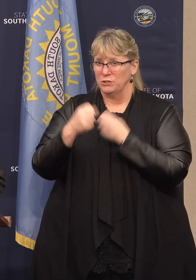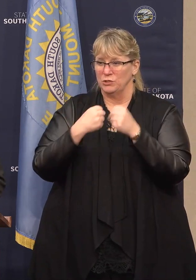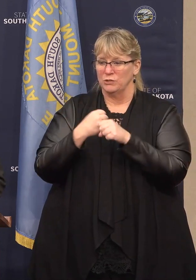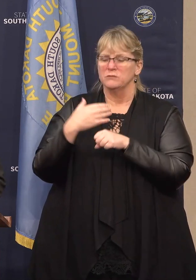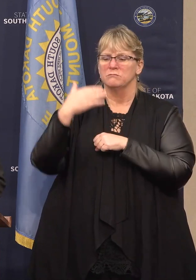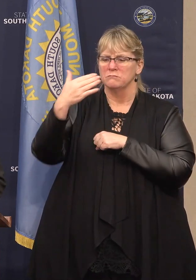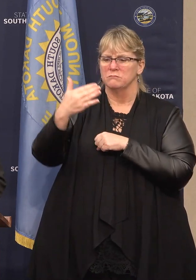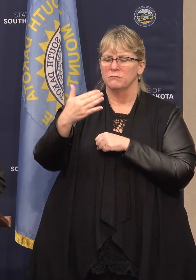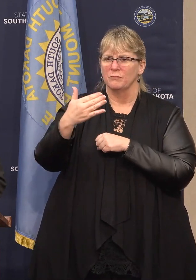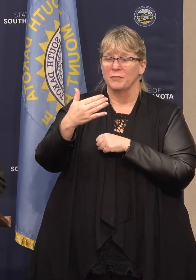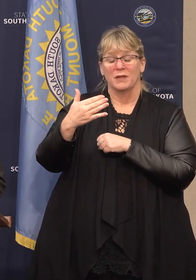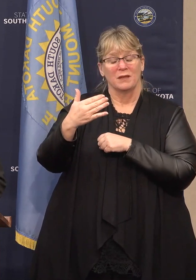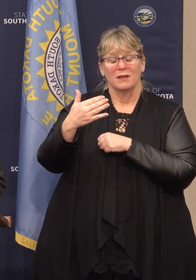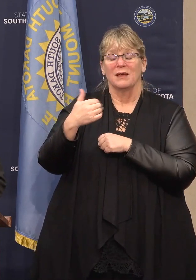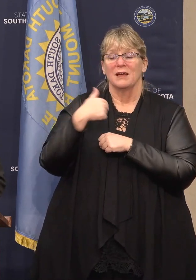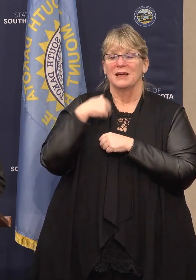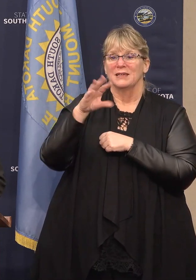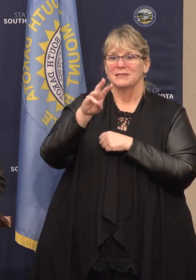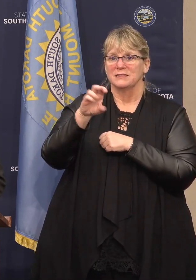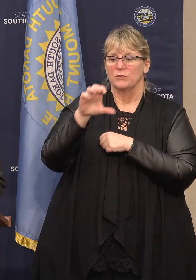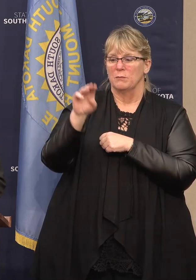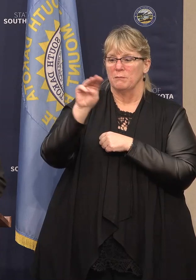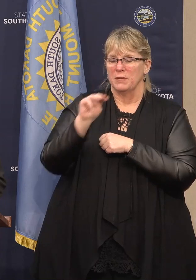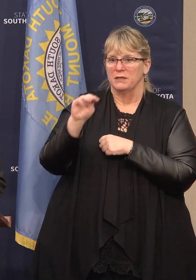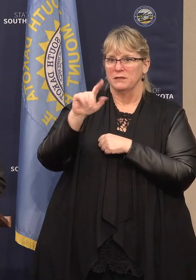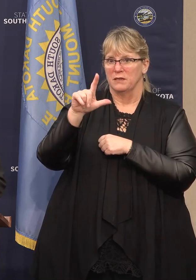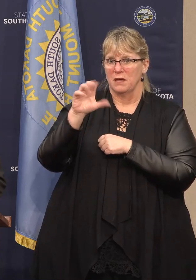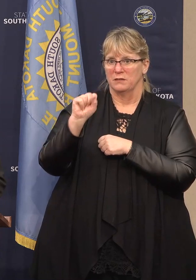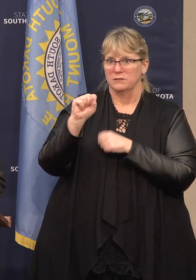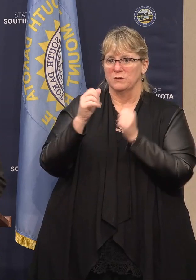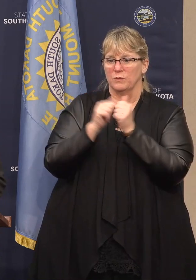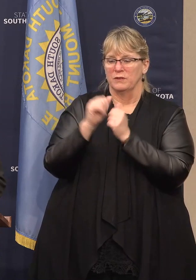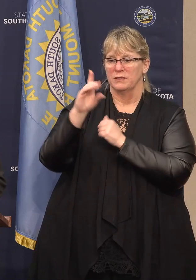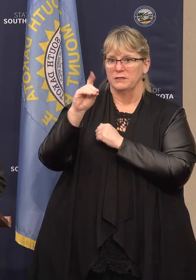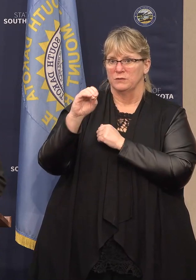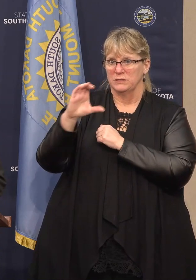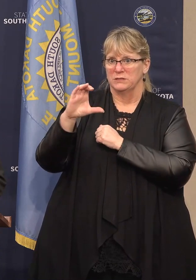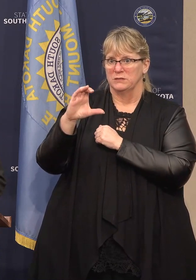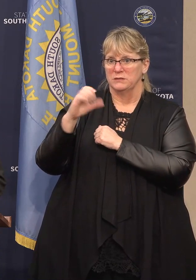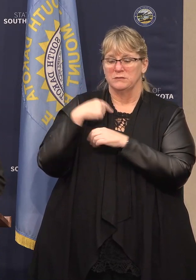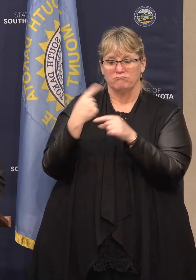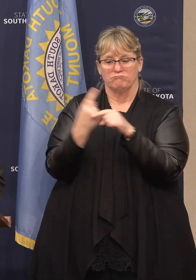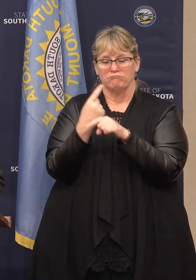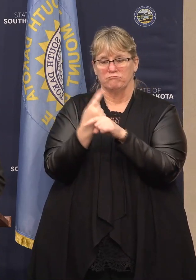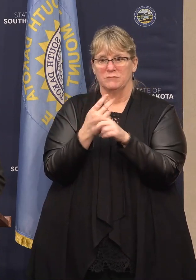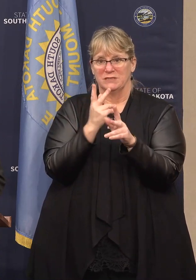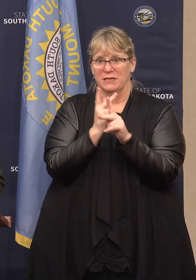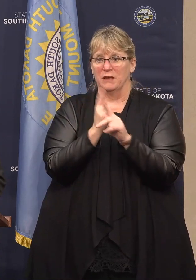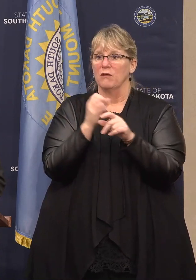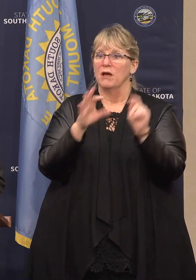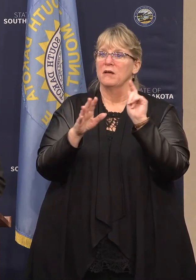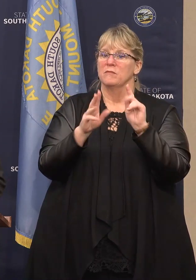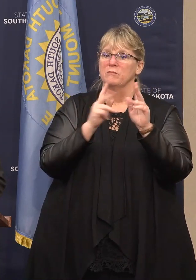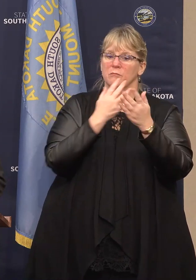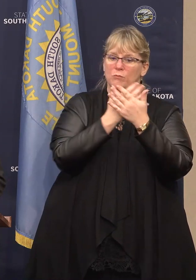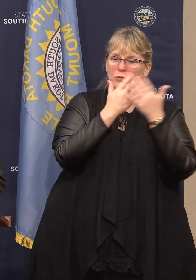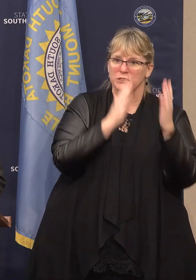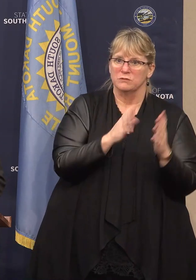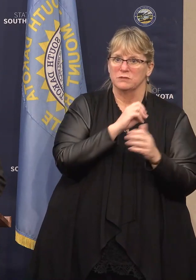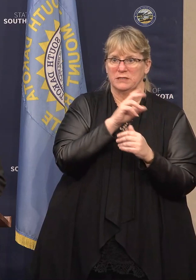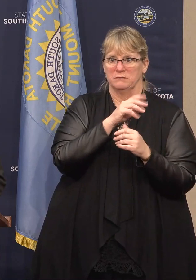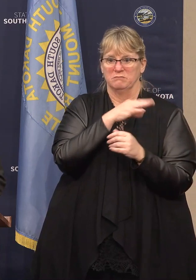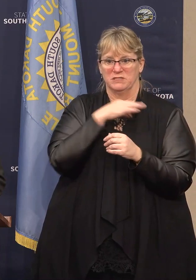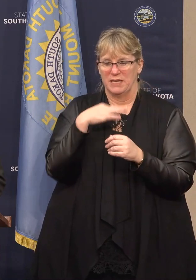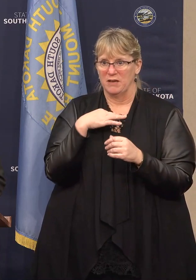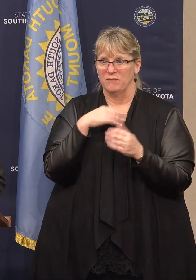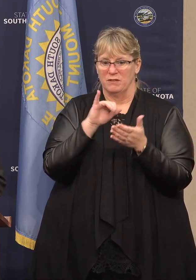address about $600 million worth of build within our Department of Corrections in order to adequately take care of prisoners and personnel that we have